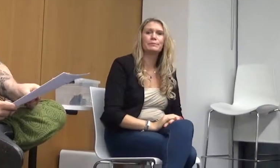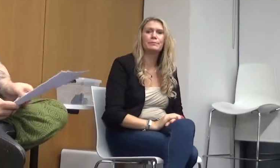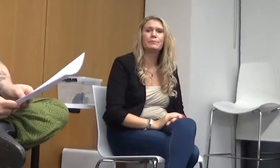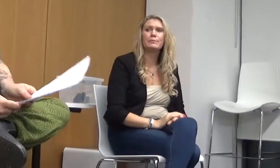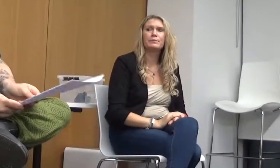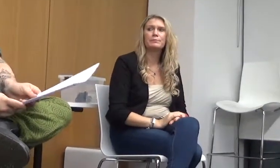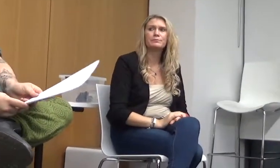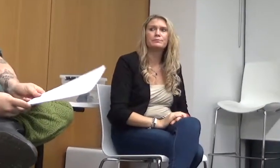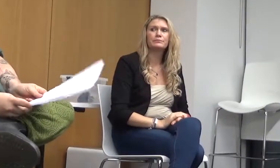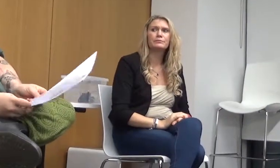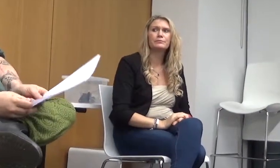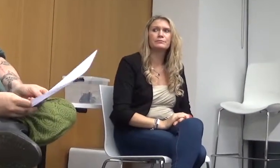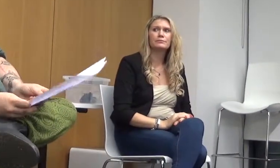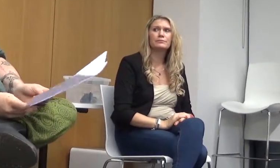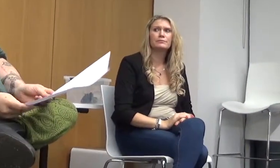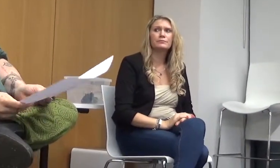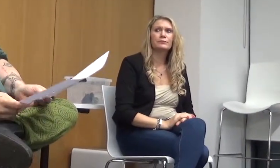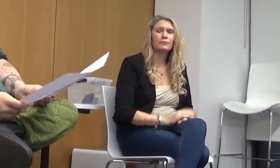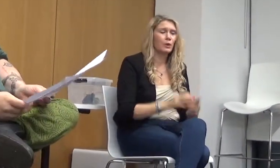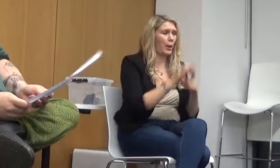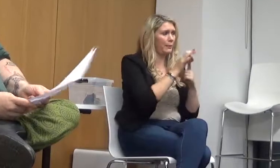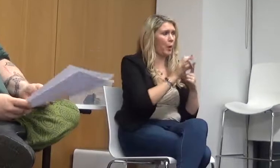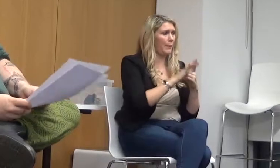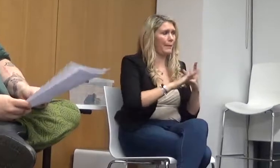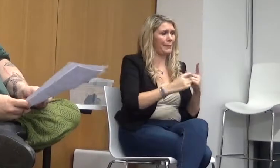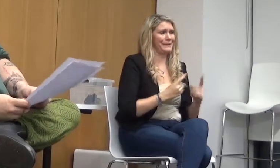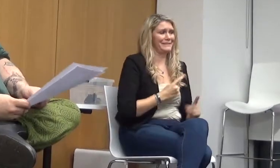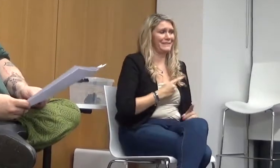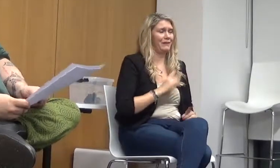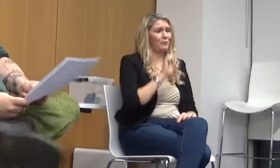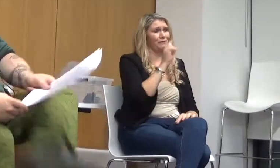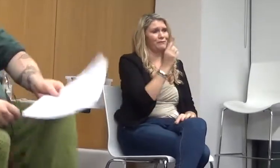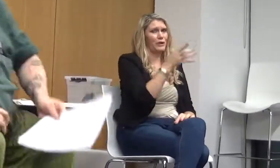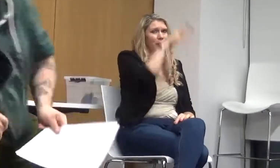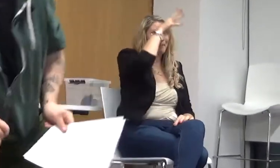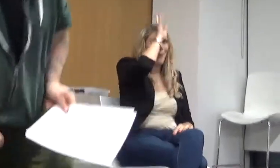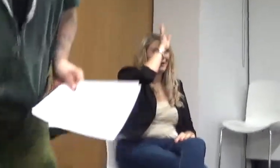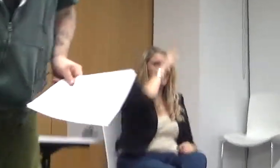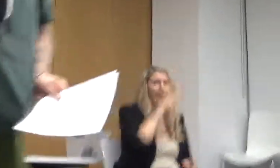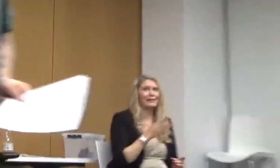So this is a poem about me attending my first punk gig in Aberhondra in Brecon.